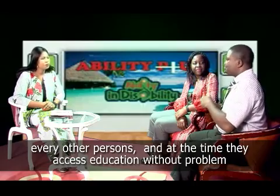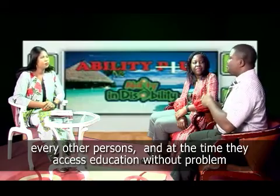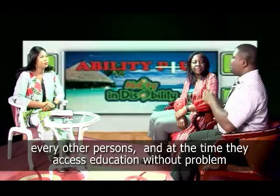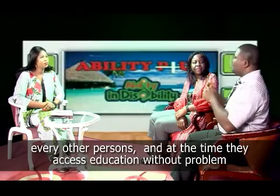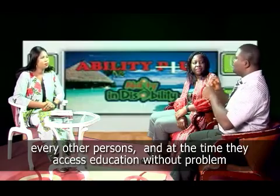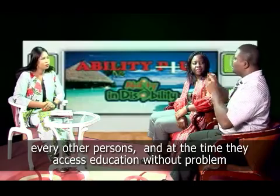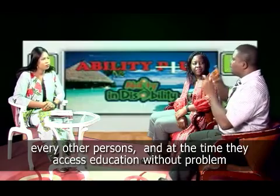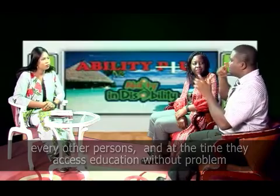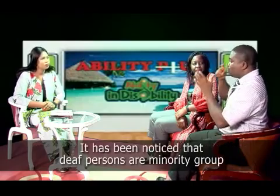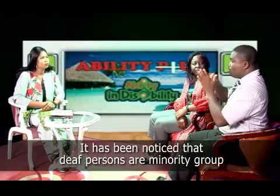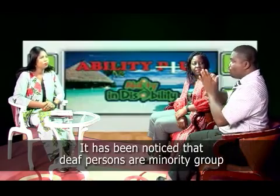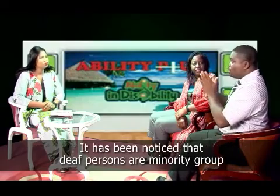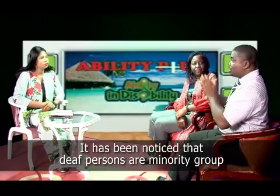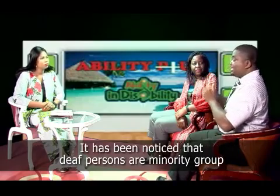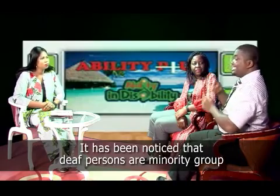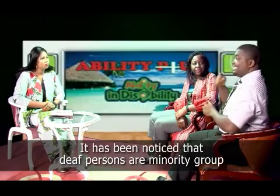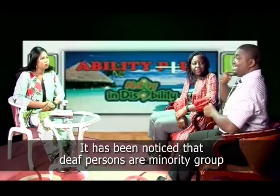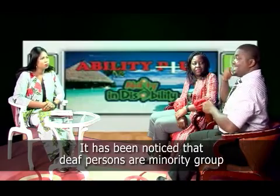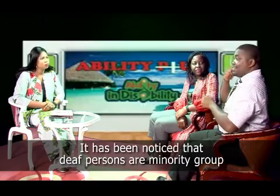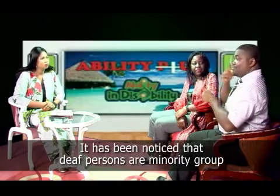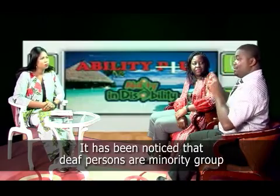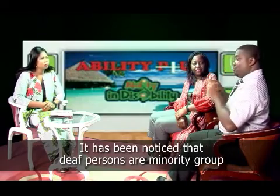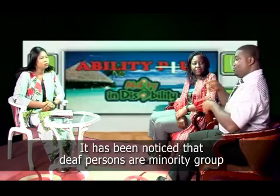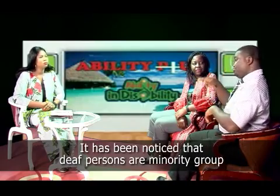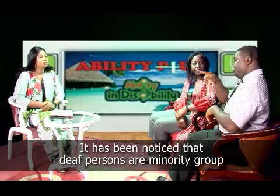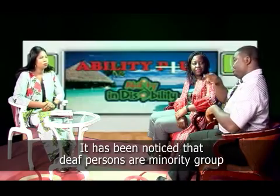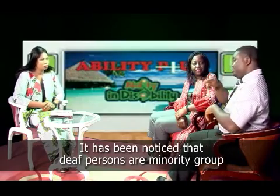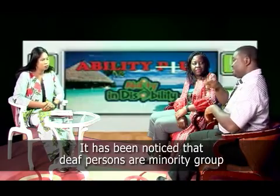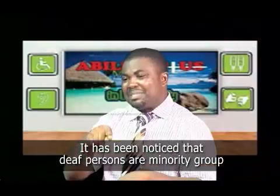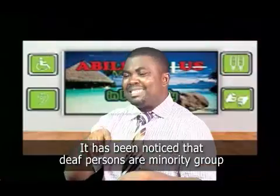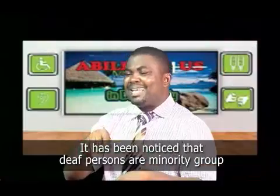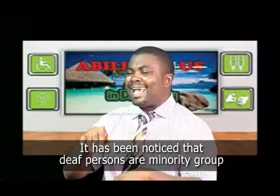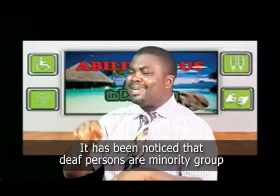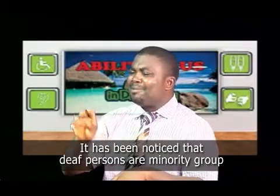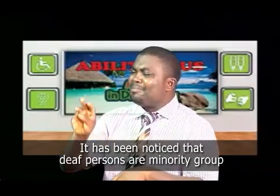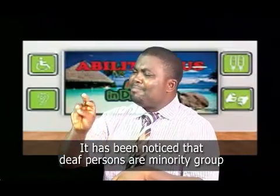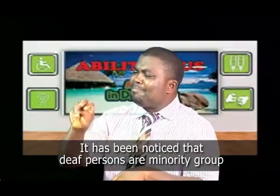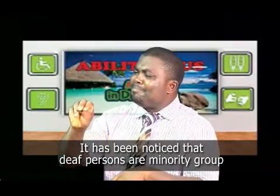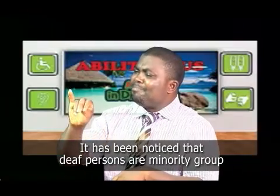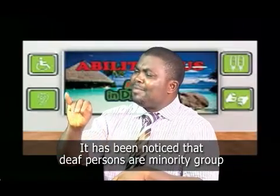a problem. So it has been noticed that deaf persons,